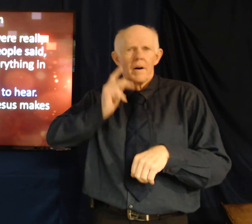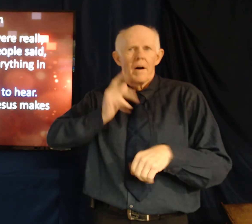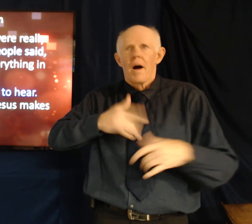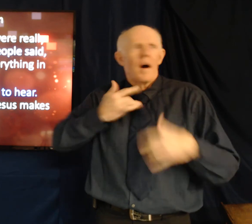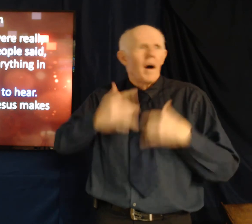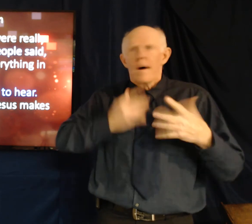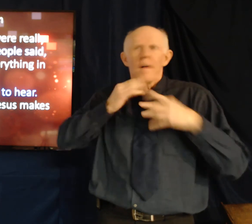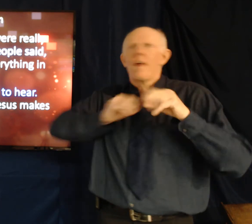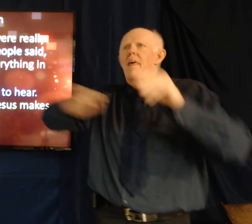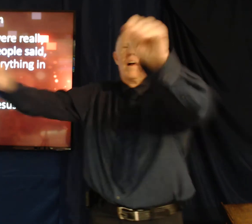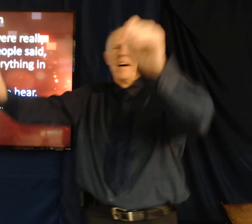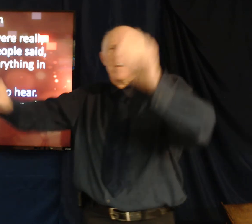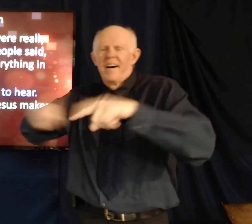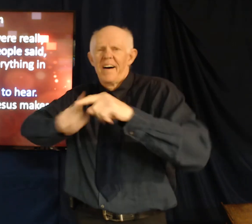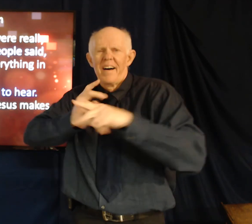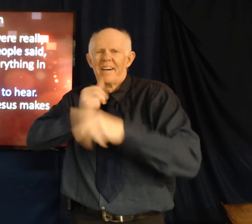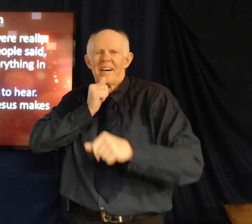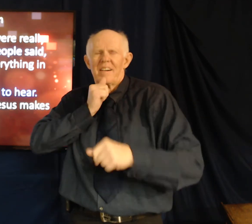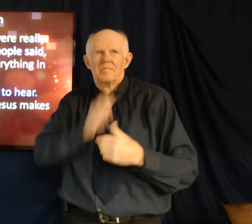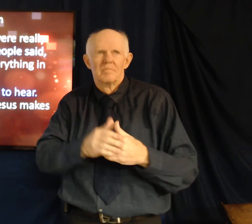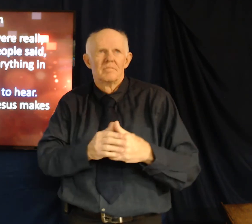It was natural for the people to be excited.